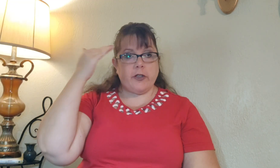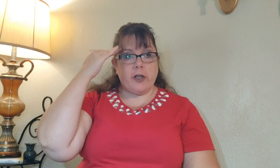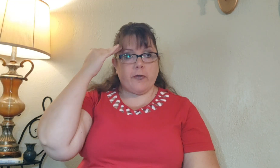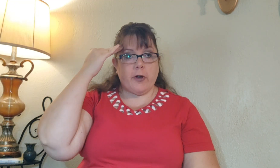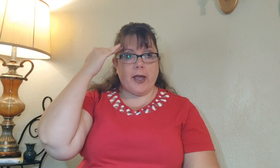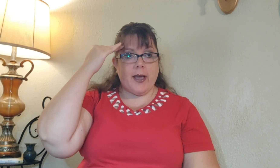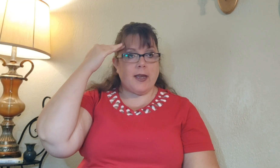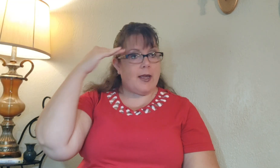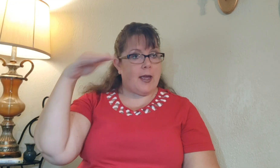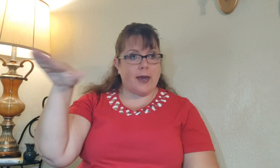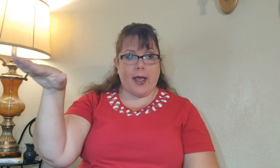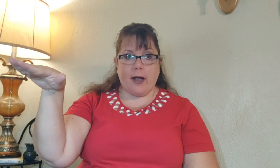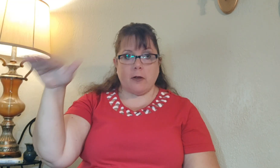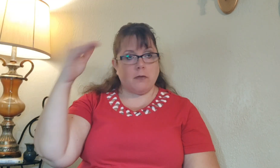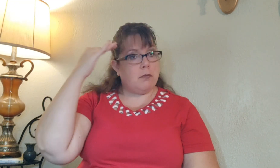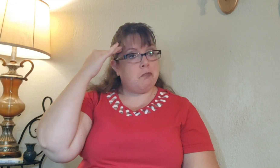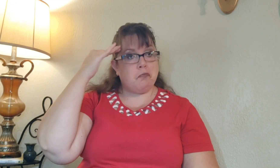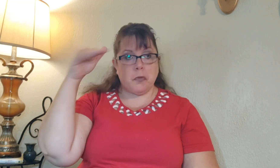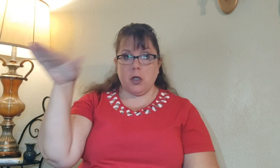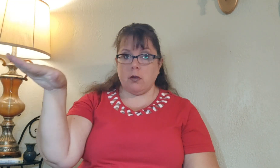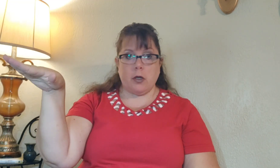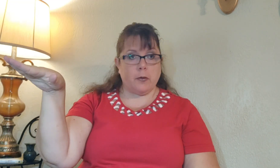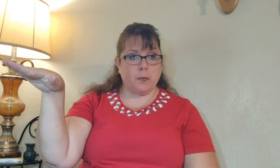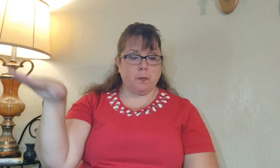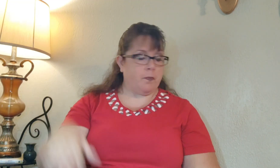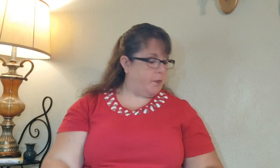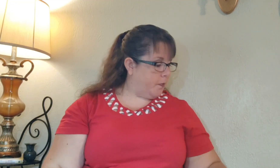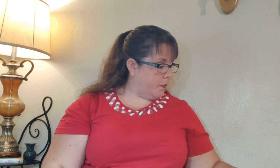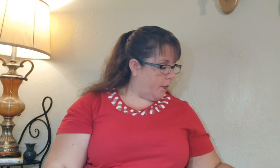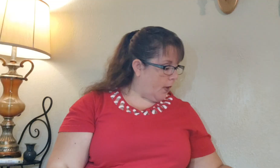to your forehead and out. Don't know.